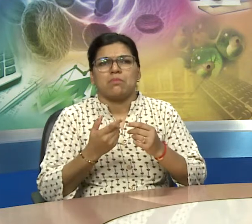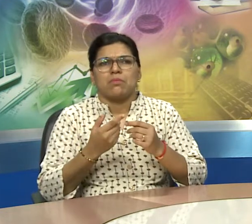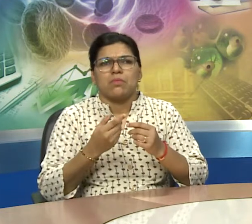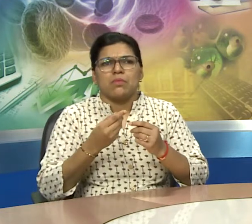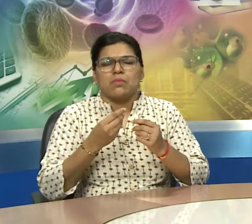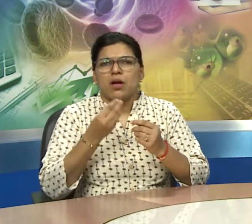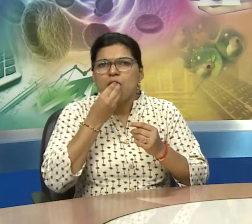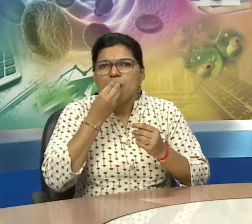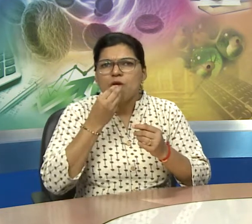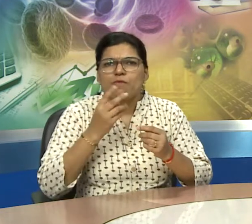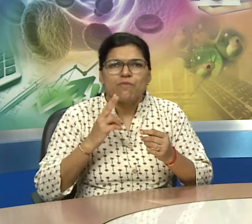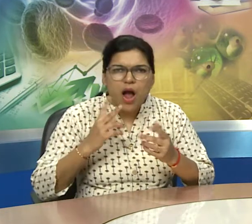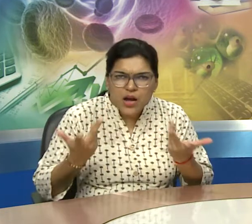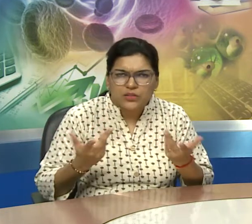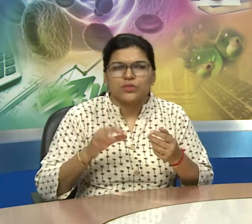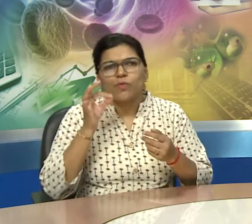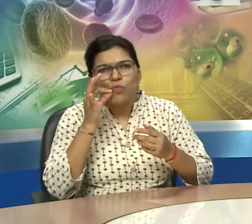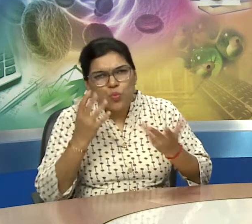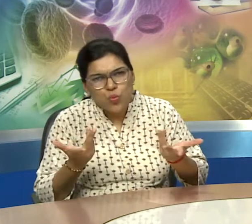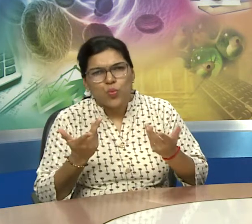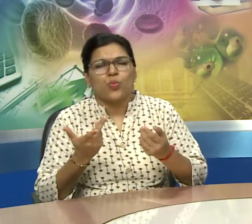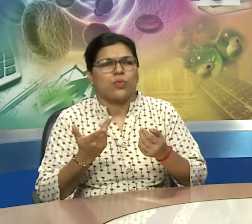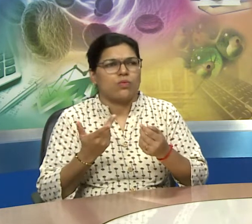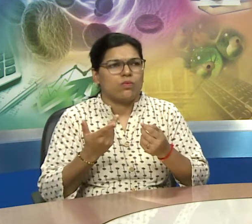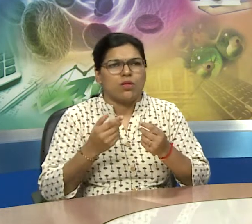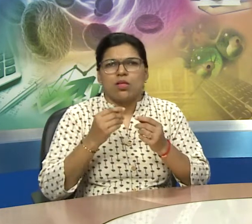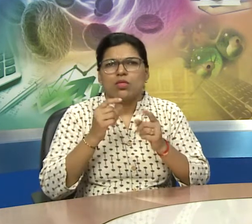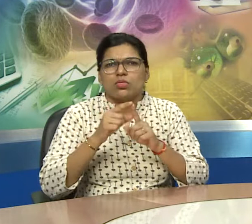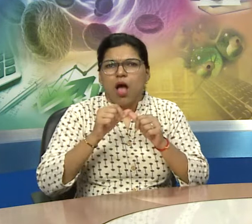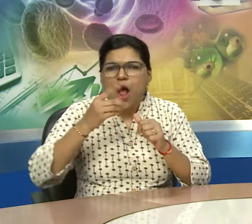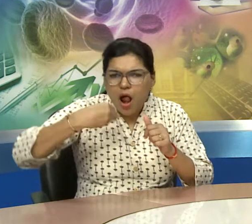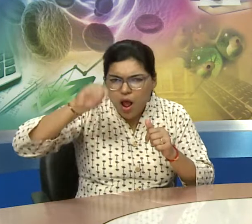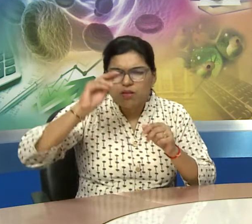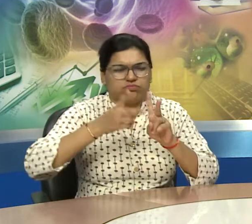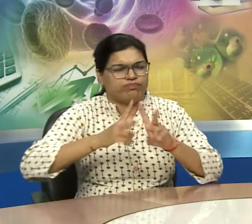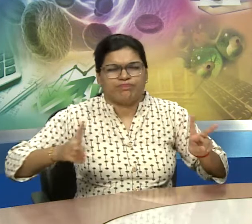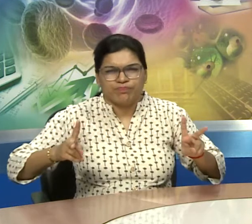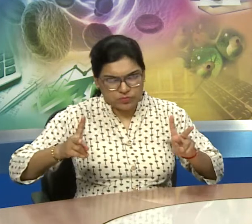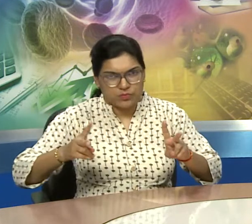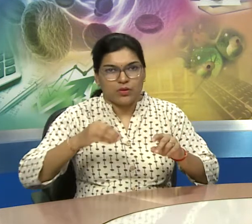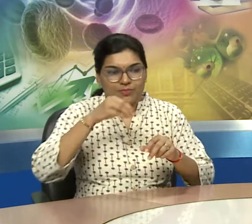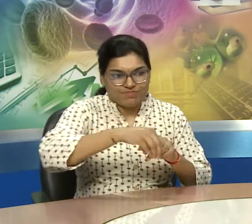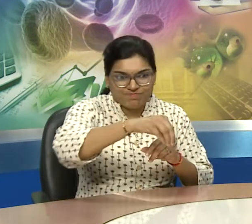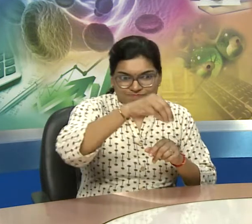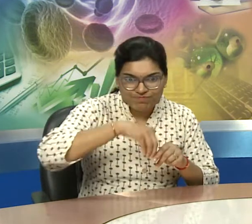farm. And slowly, a primitive agricultural society was formed.